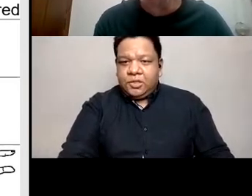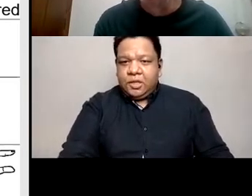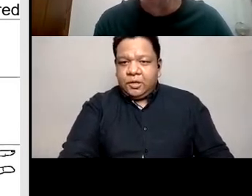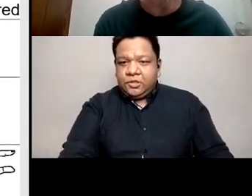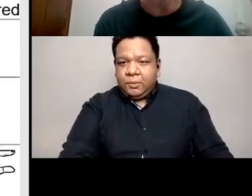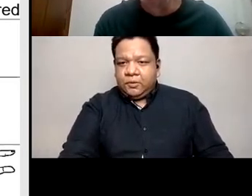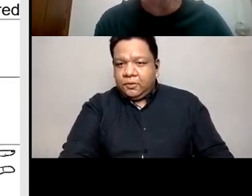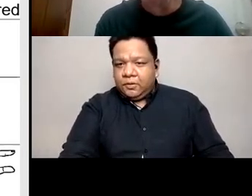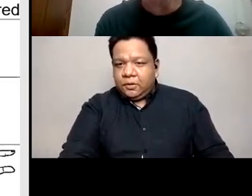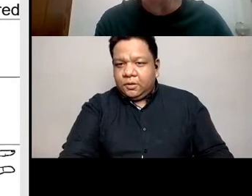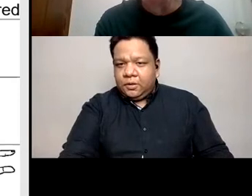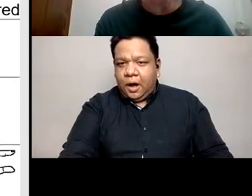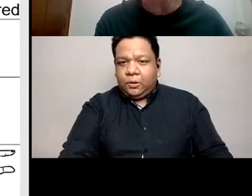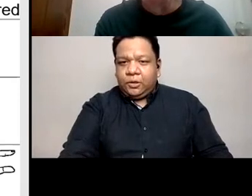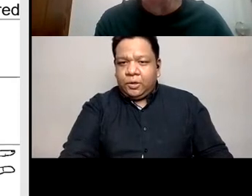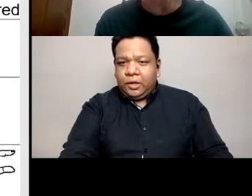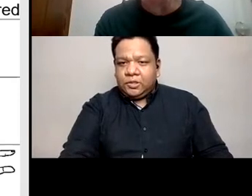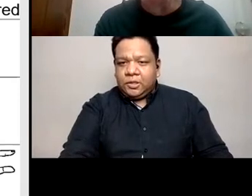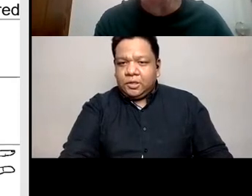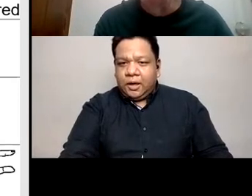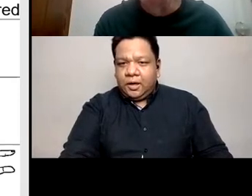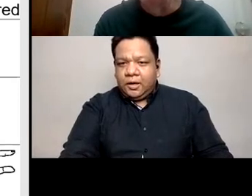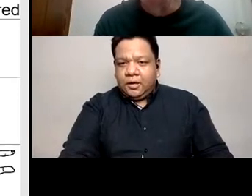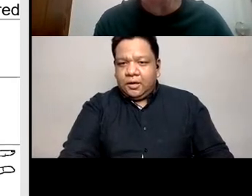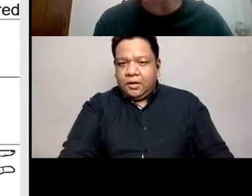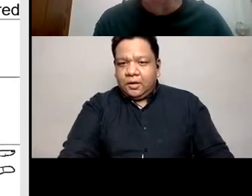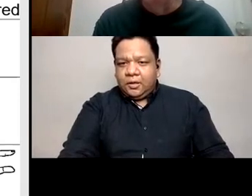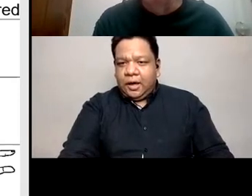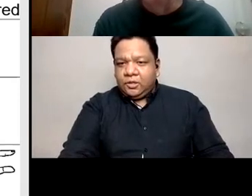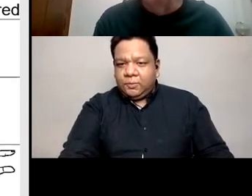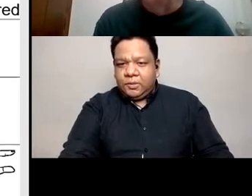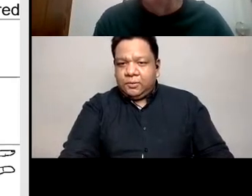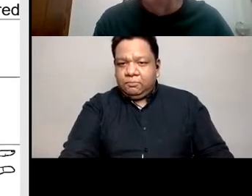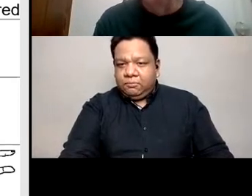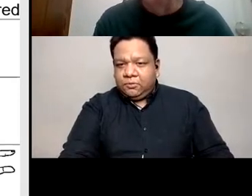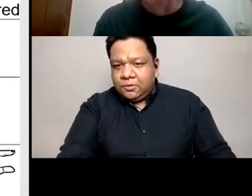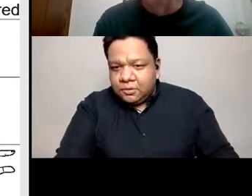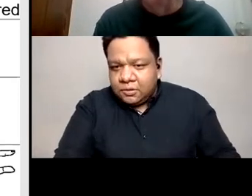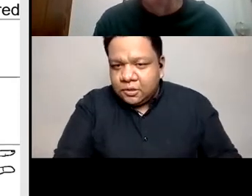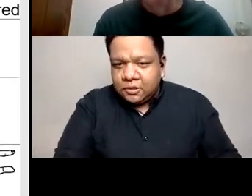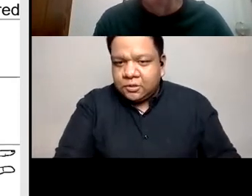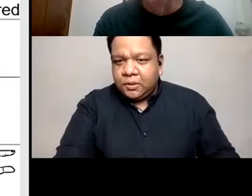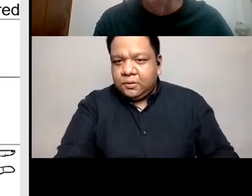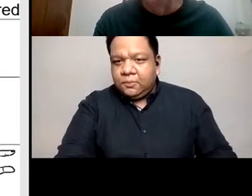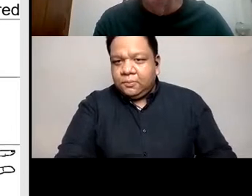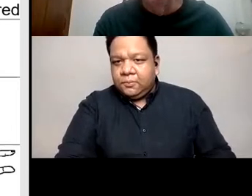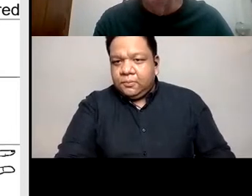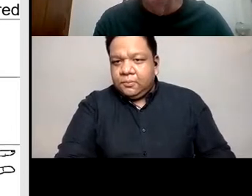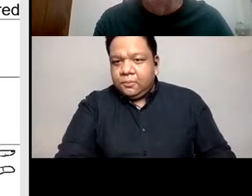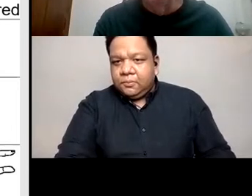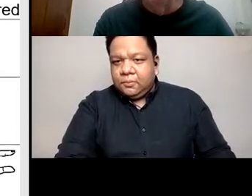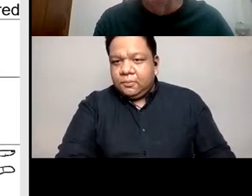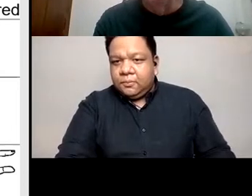I'm still arranging my. How can we arrange the hand shapes? That just this way.